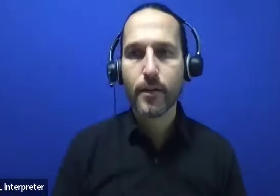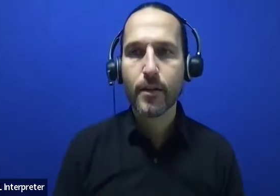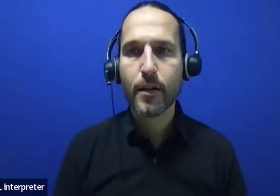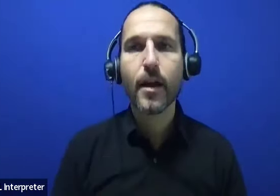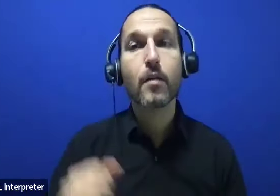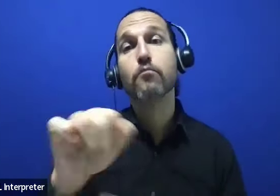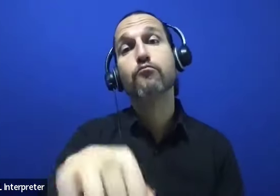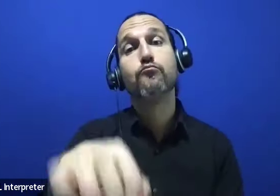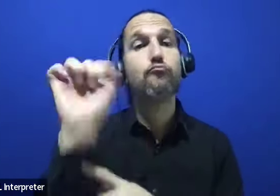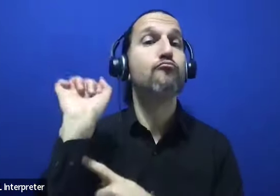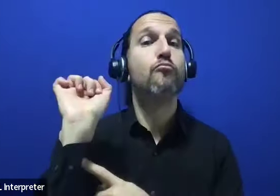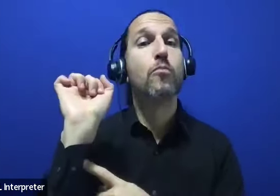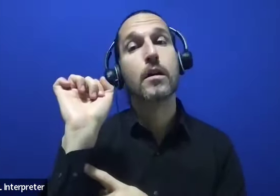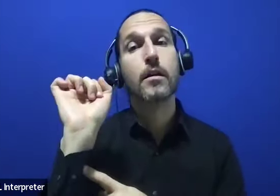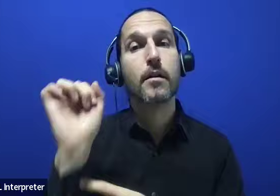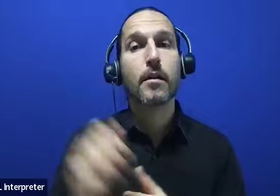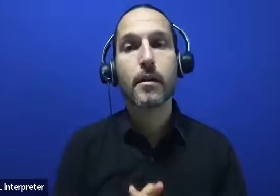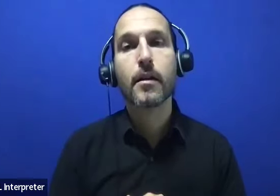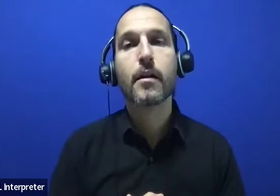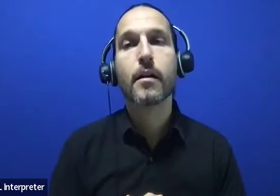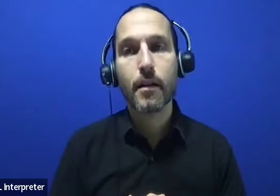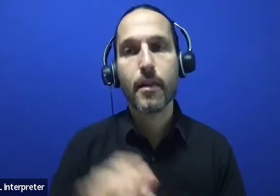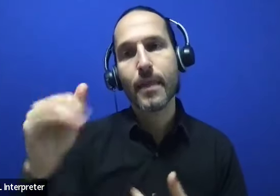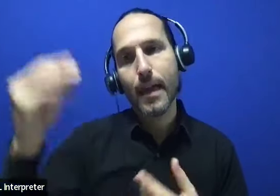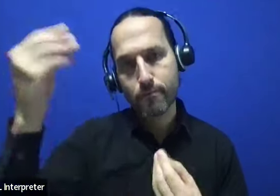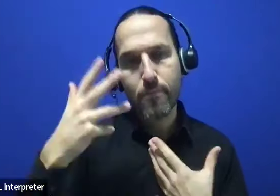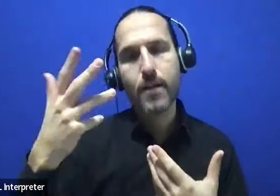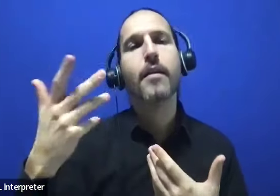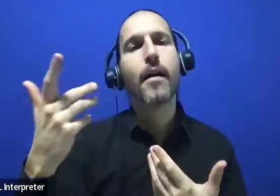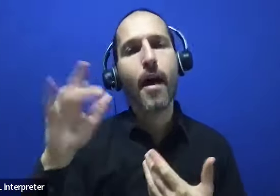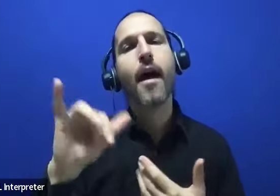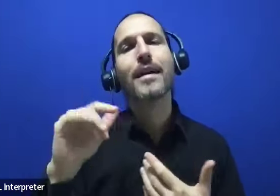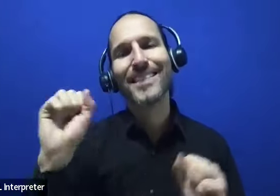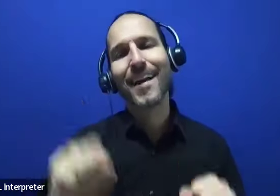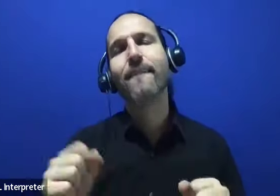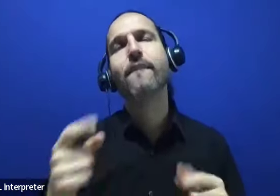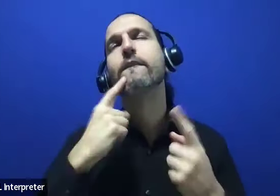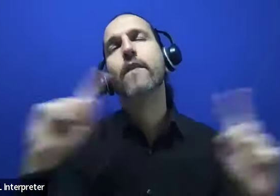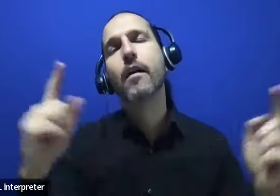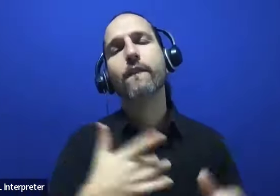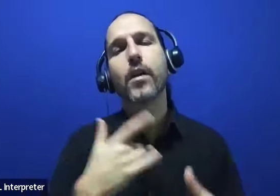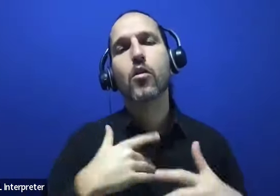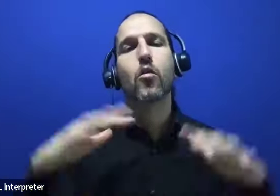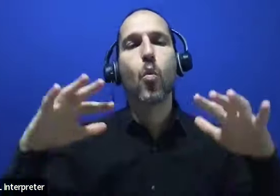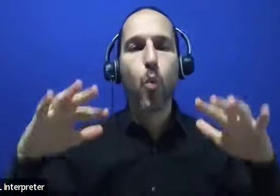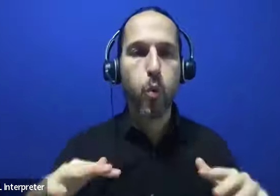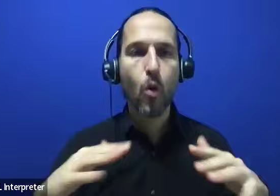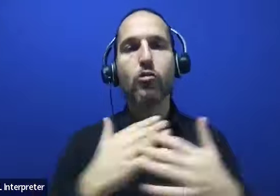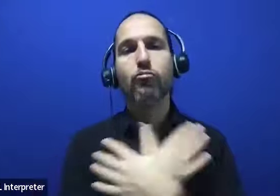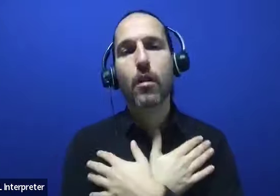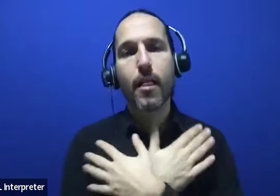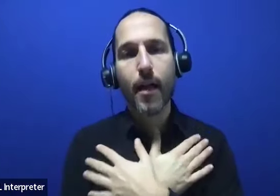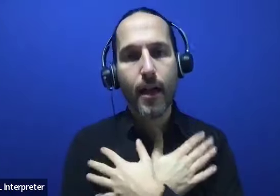having her neck hanging over gives her a chance to relax those muscles and to